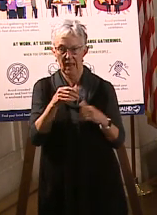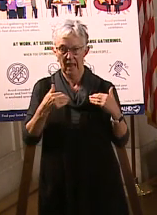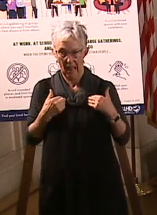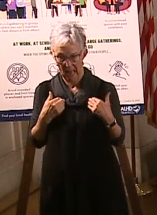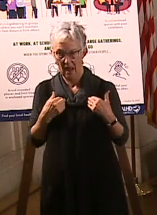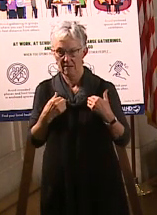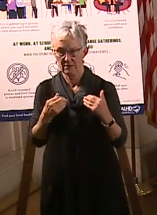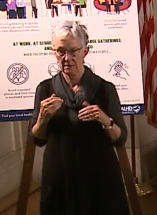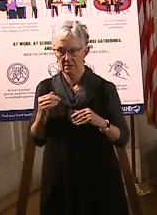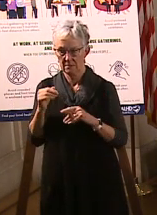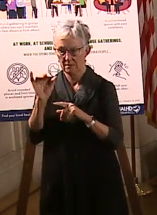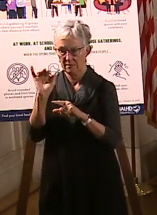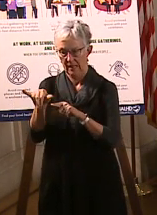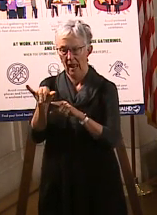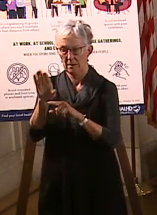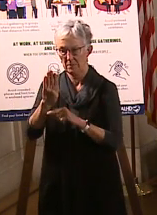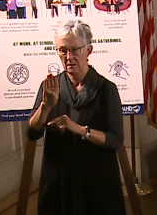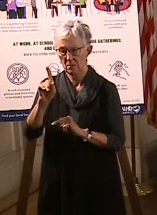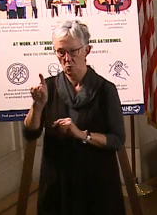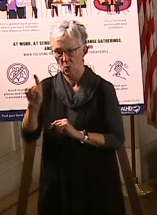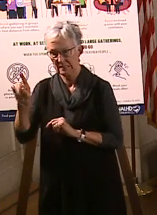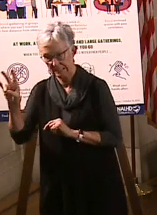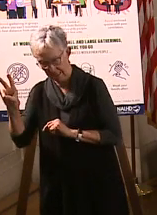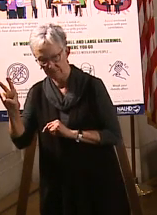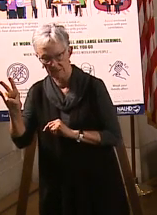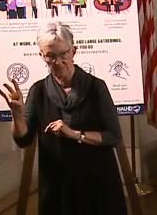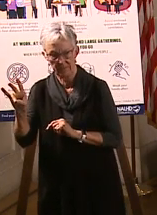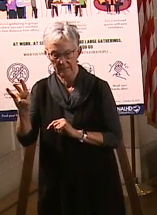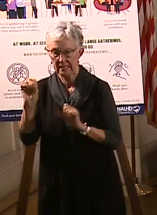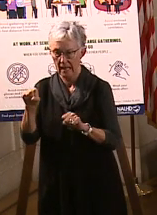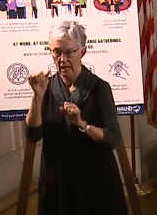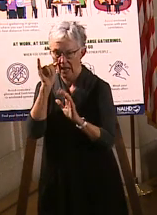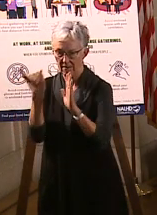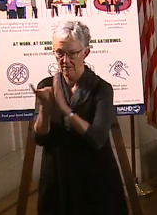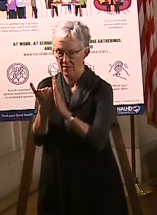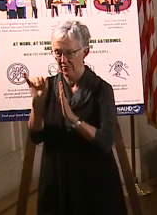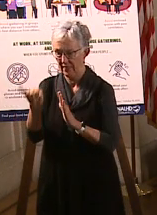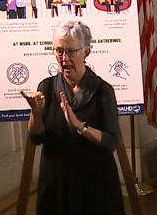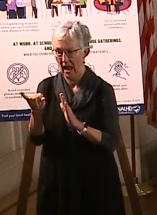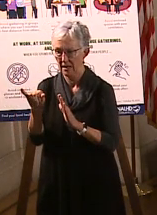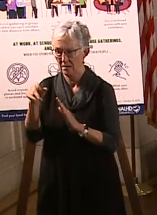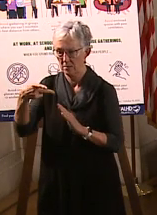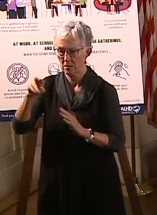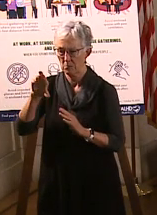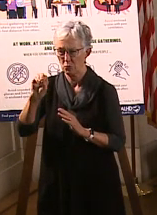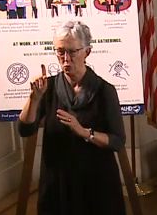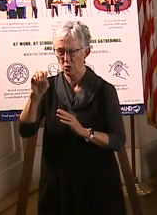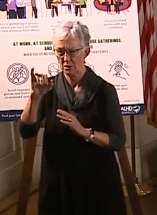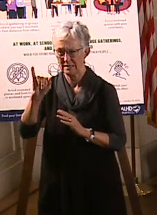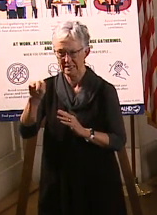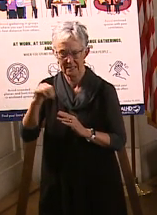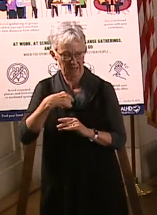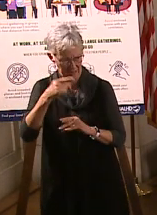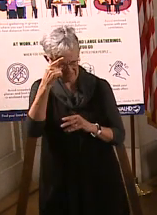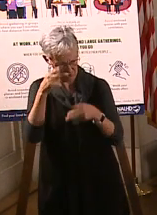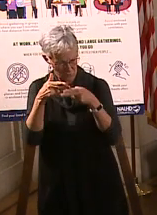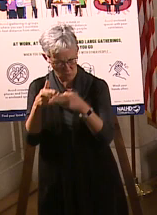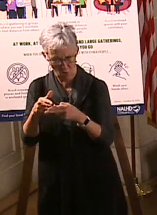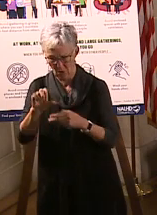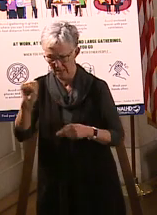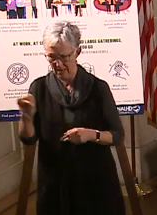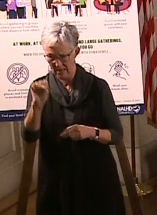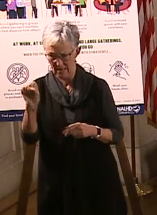this Thermo Fisher TAC path will detect that spike protein is being dropped. I think it's called an S drop. Is that right, Dr.